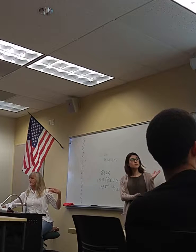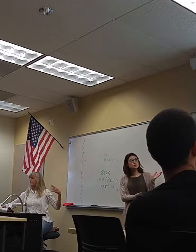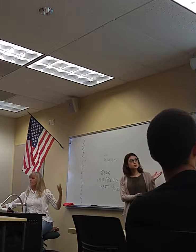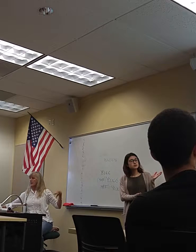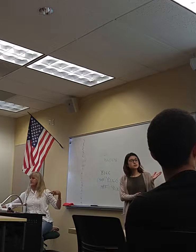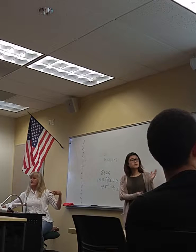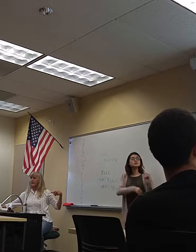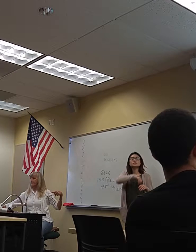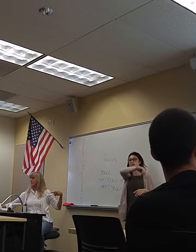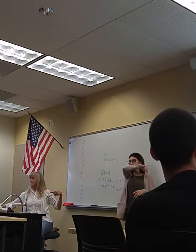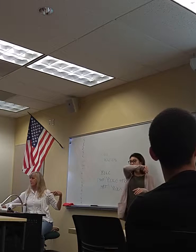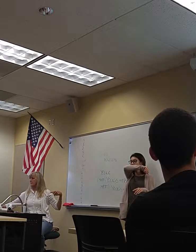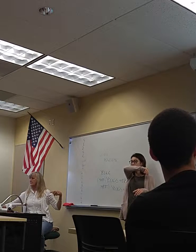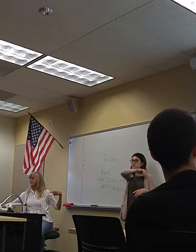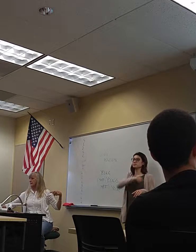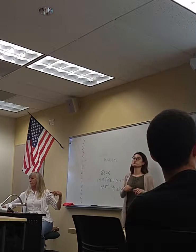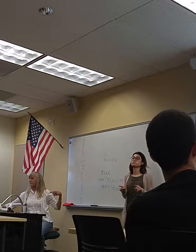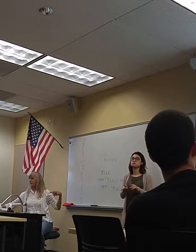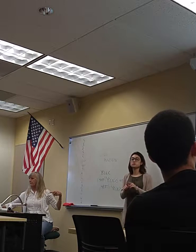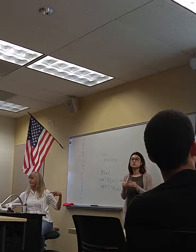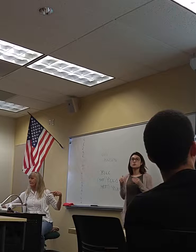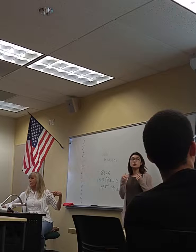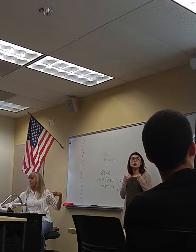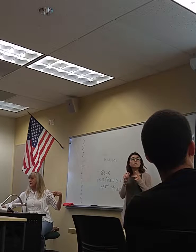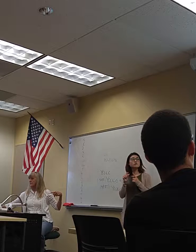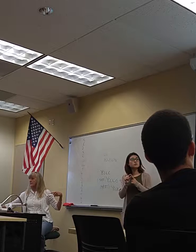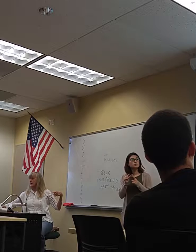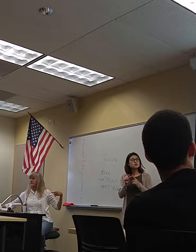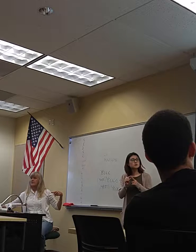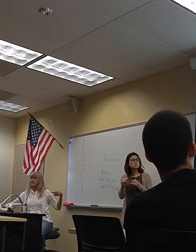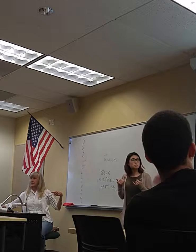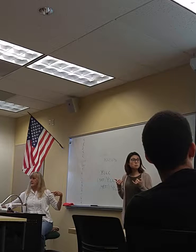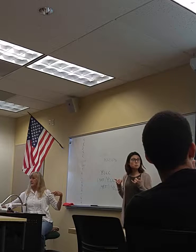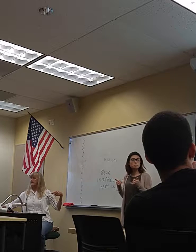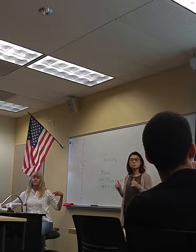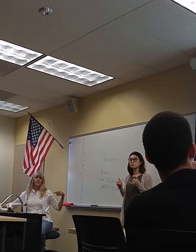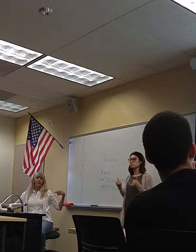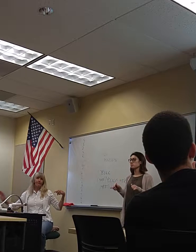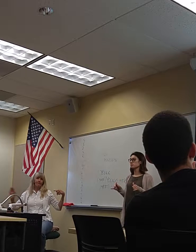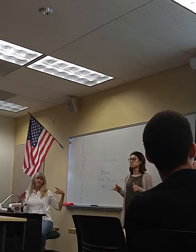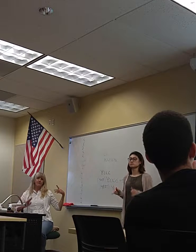you also have the word playful, okay?